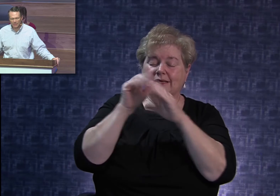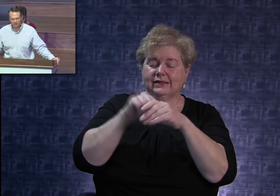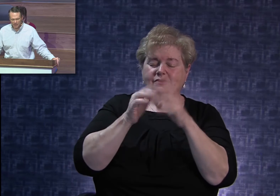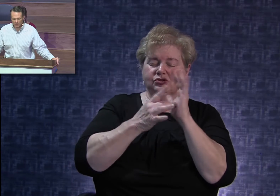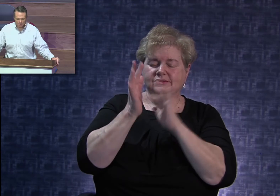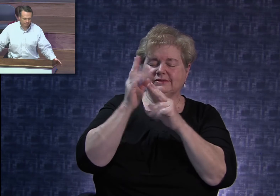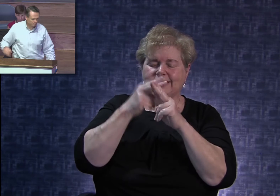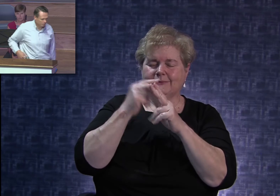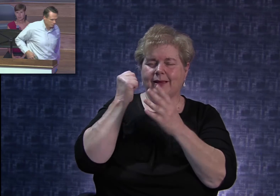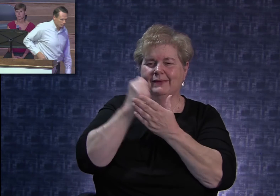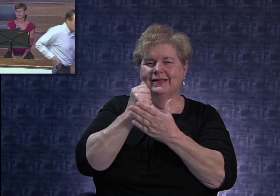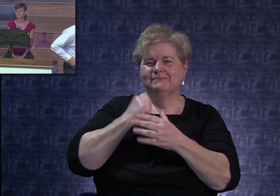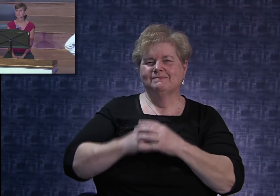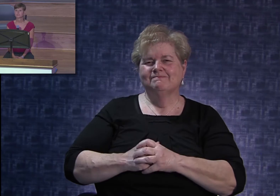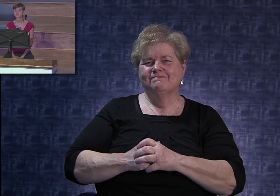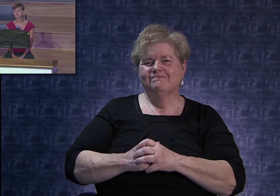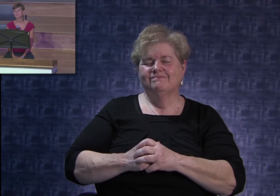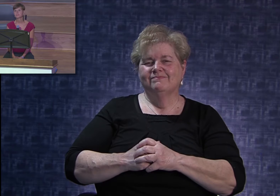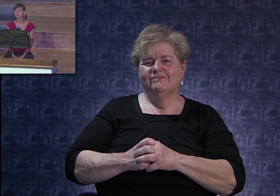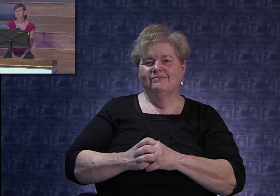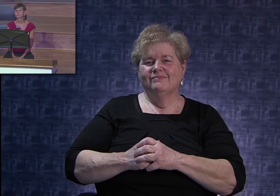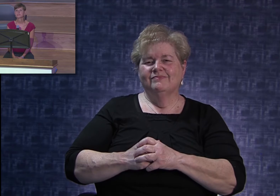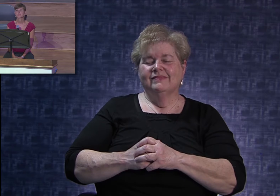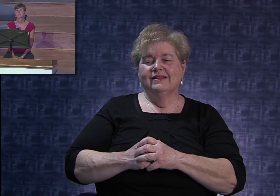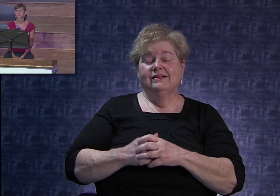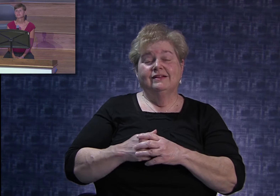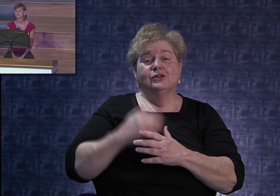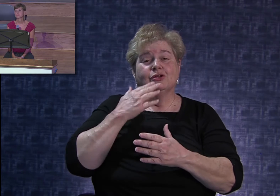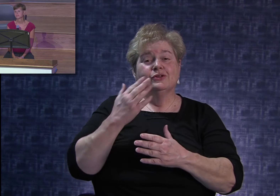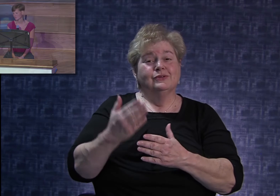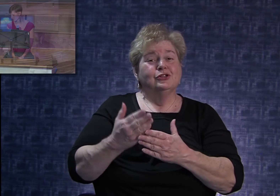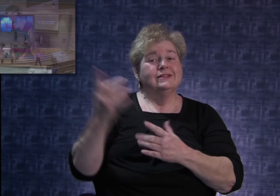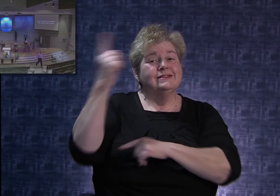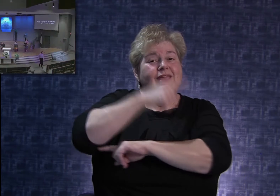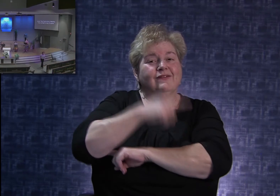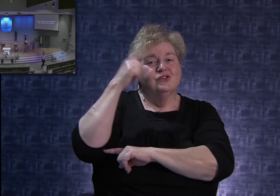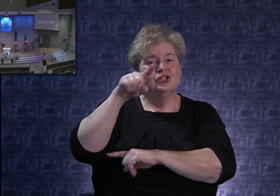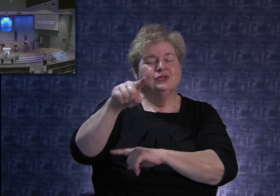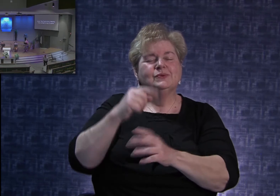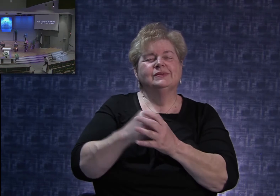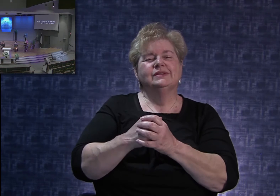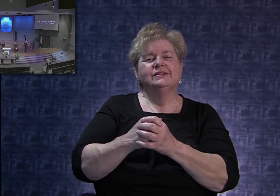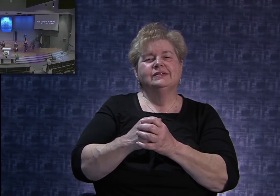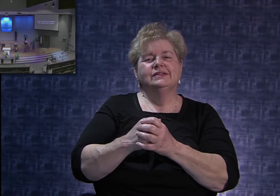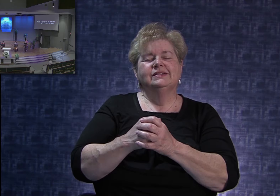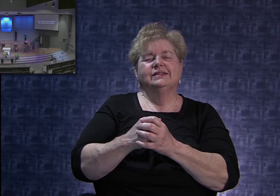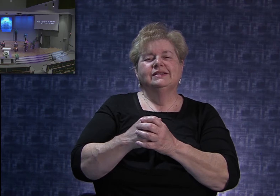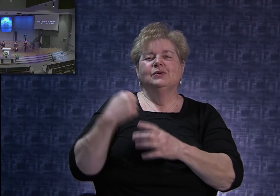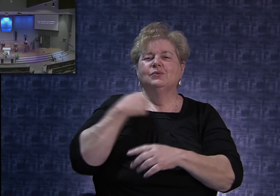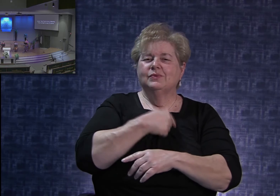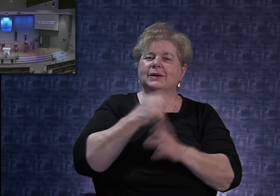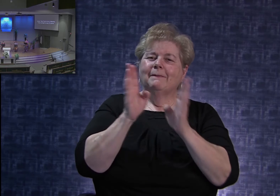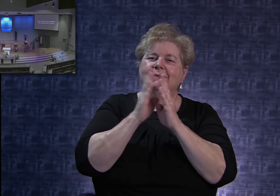Jesus' name. Amen. Amen. Welcome. Good morning. Good to see you this morning on a beautiful Lord's Day